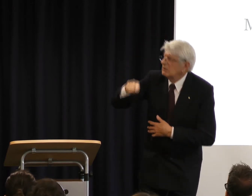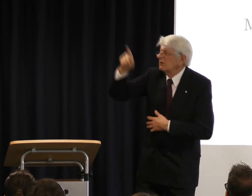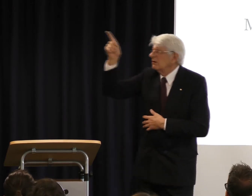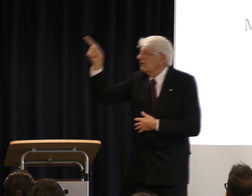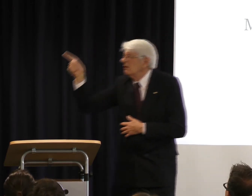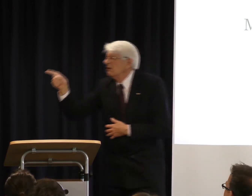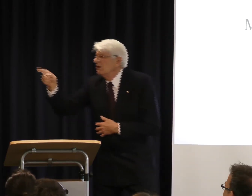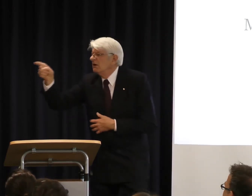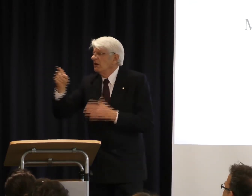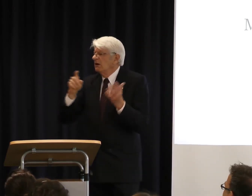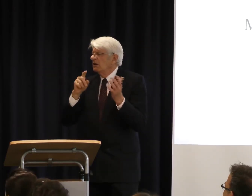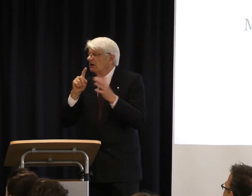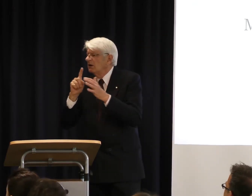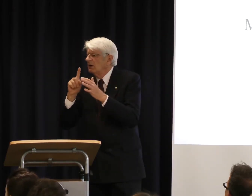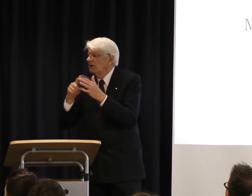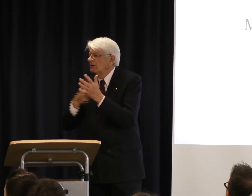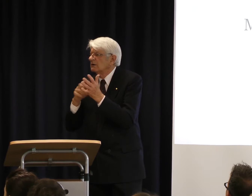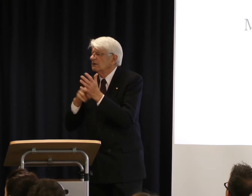worker, and oh yes, I remember